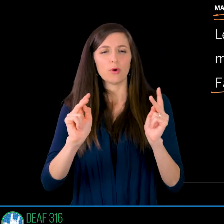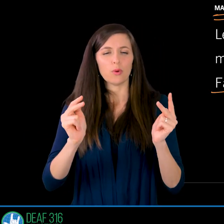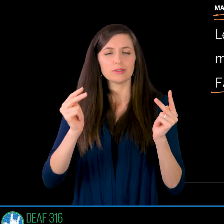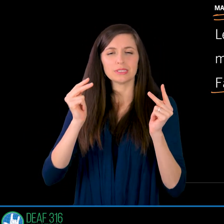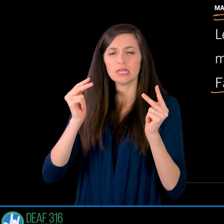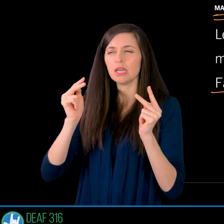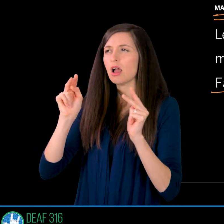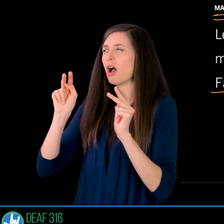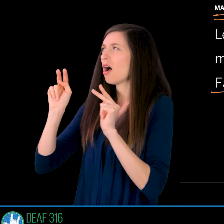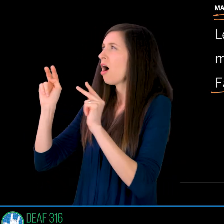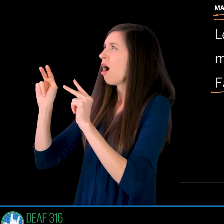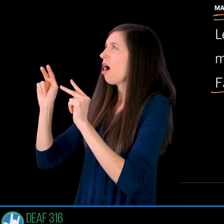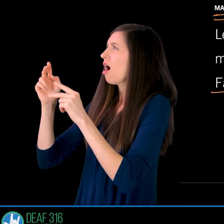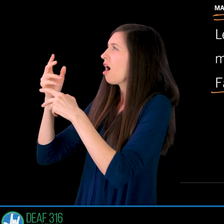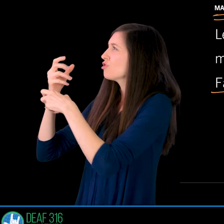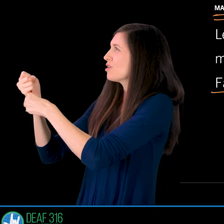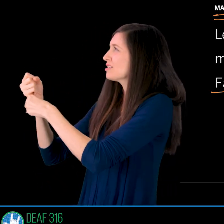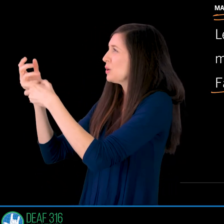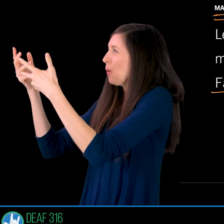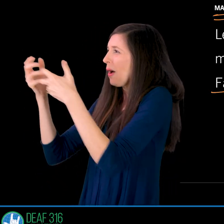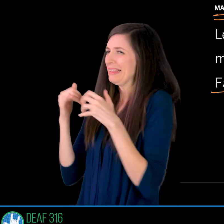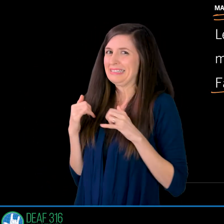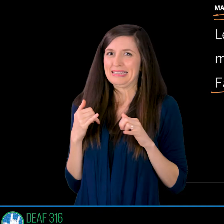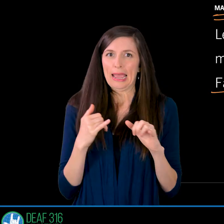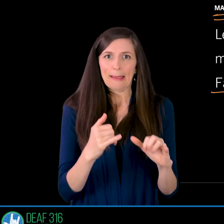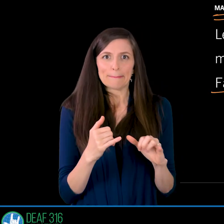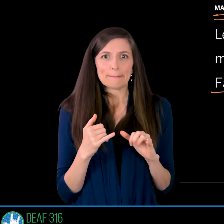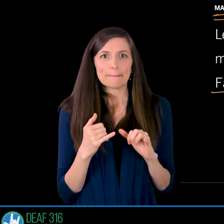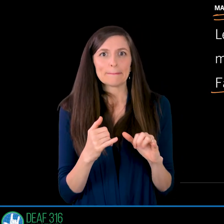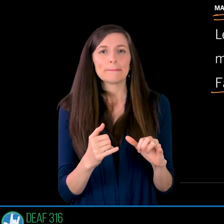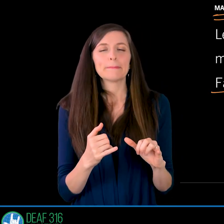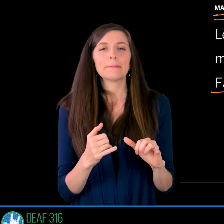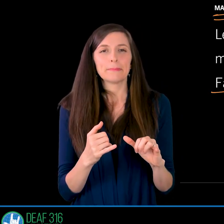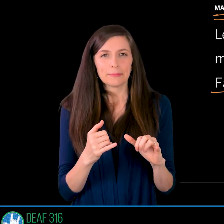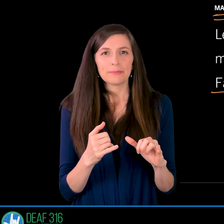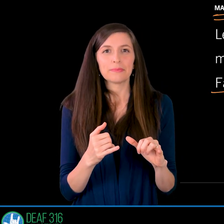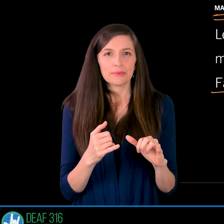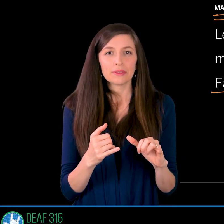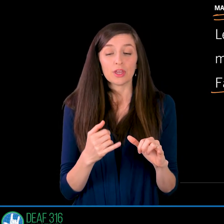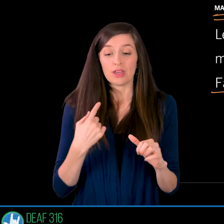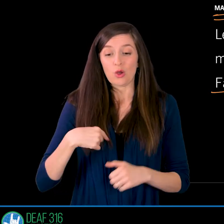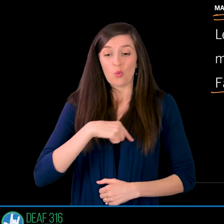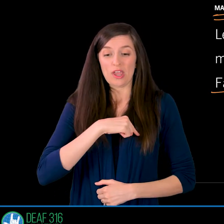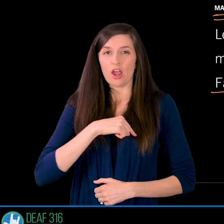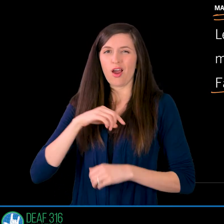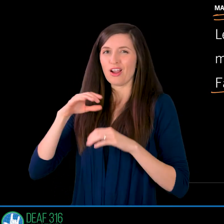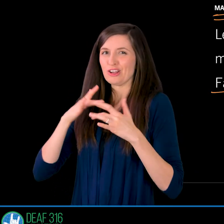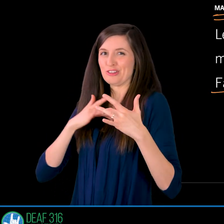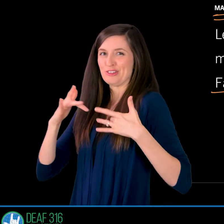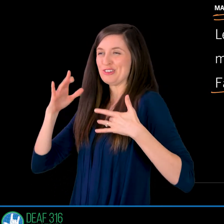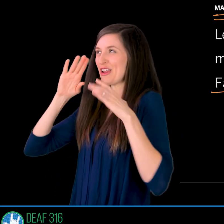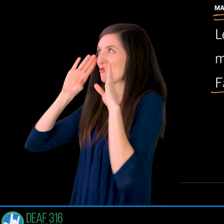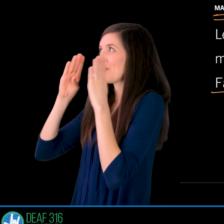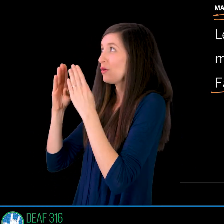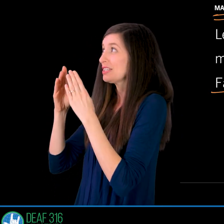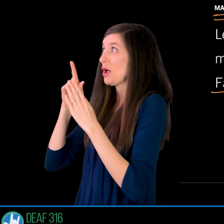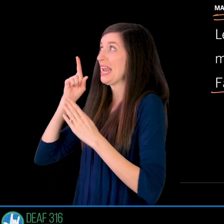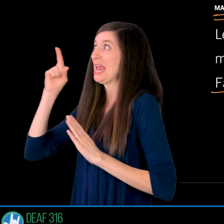we're trusting him to enable us to do good works so that when we do them, he gets the glory rather than us.